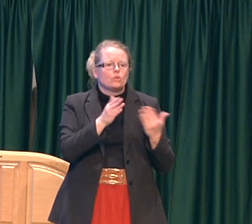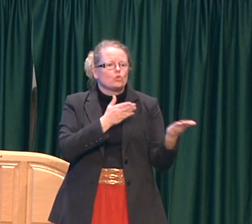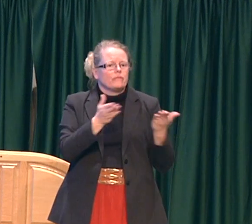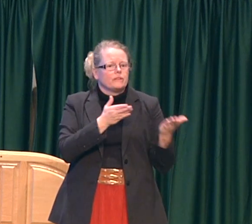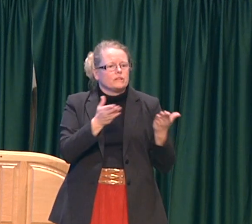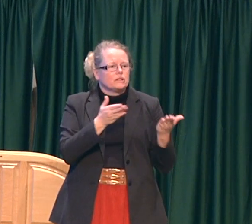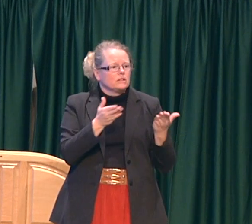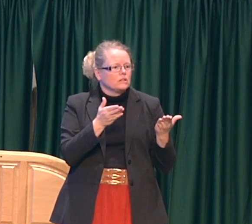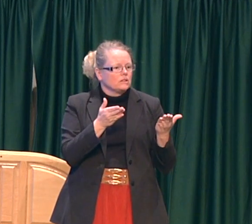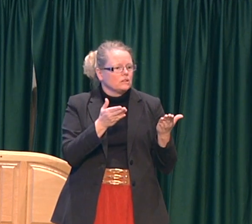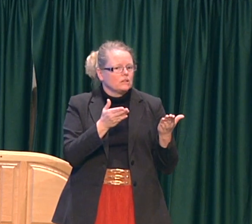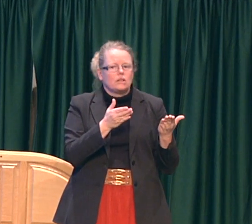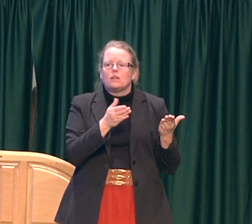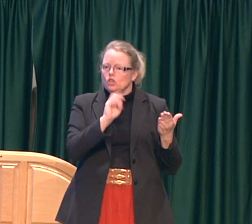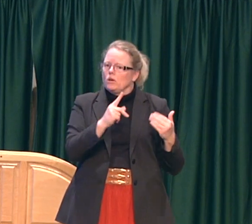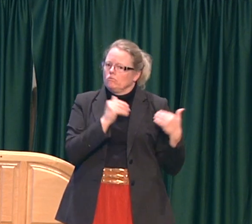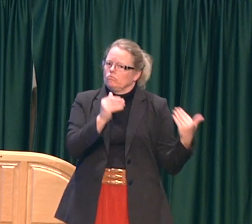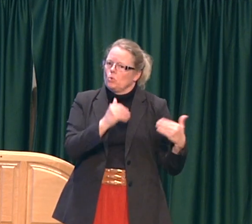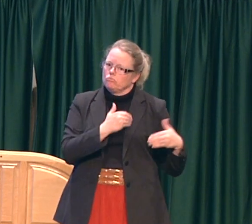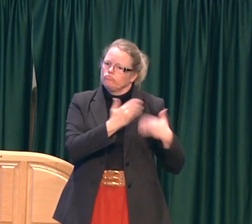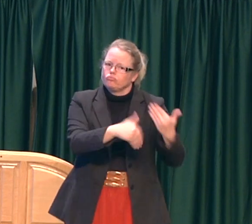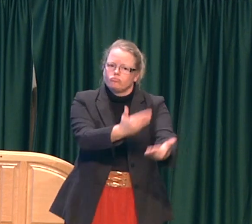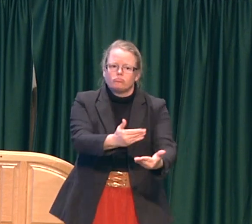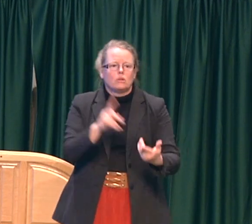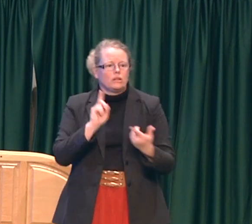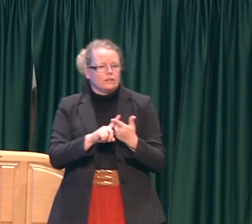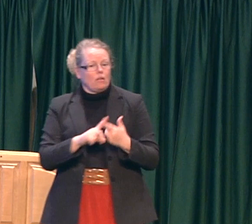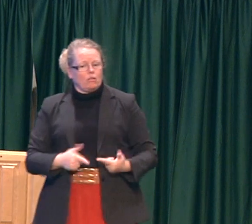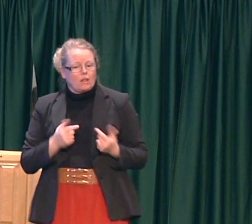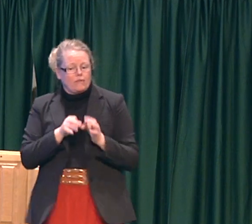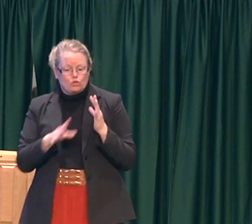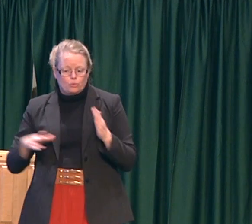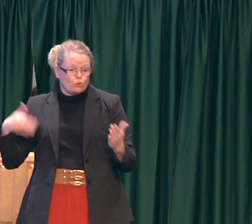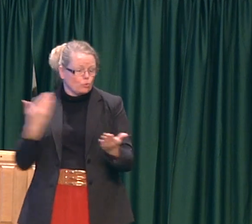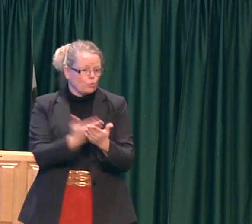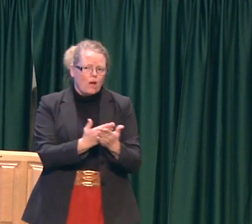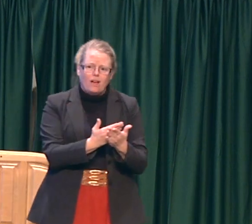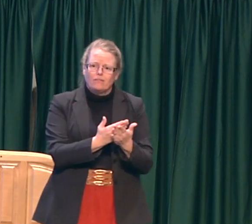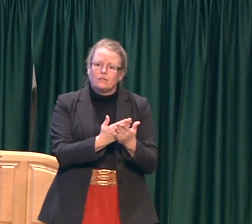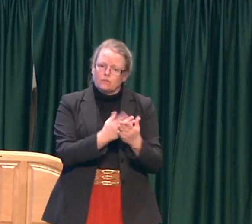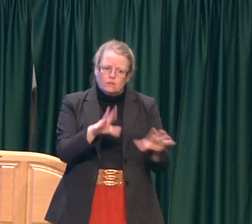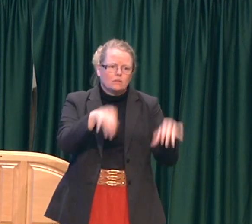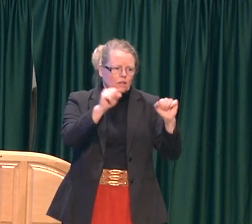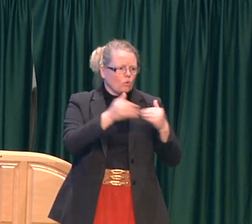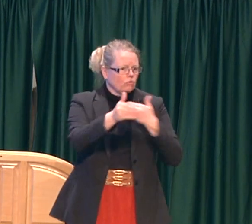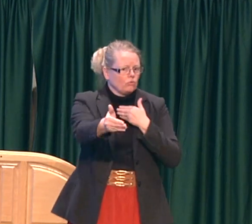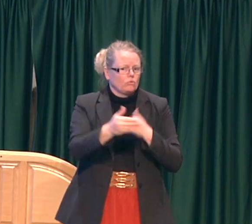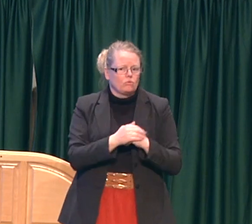that continuous service. So at least your care could be started until an on-site